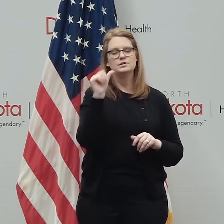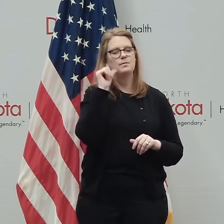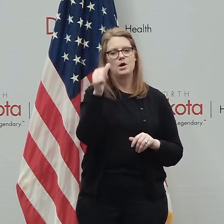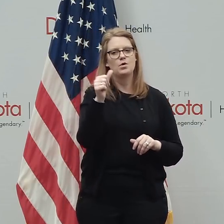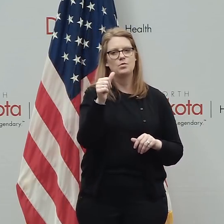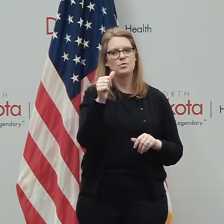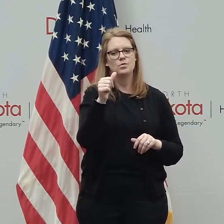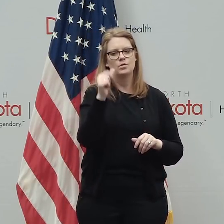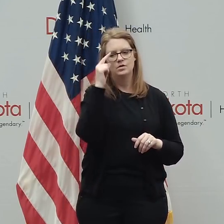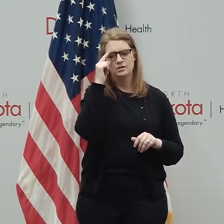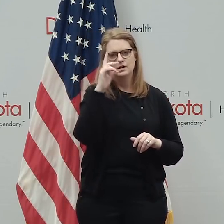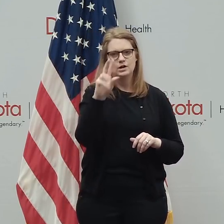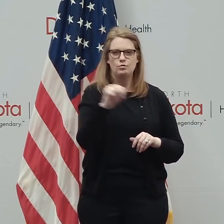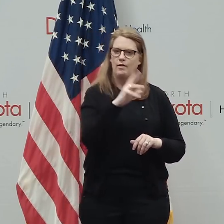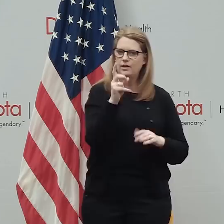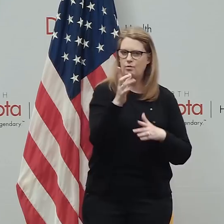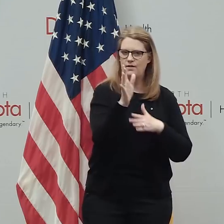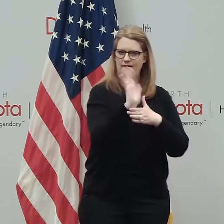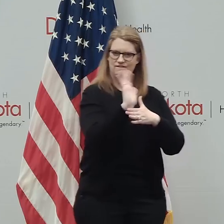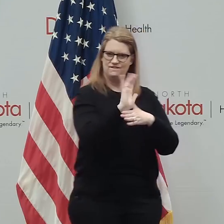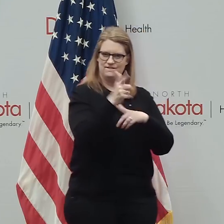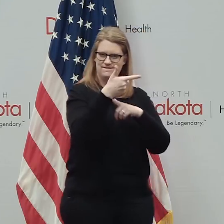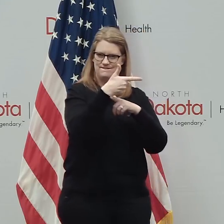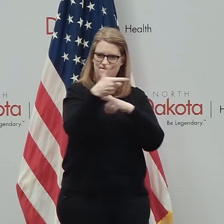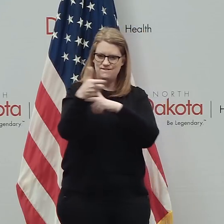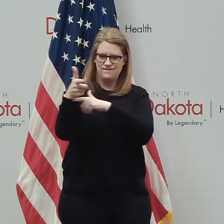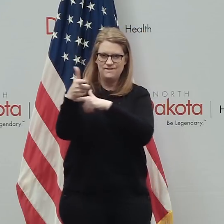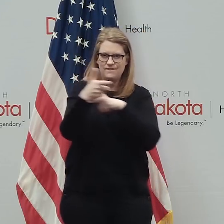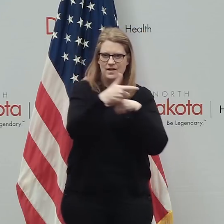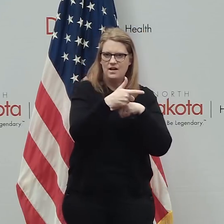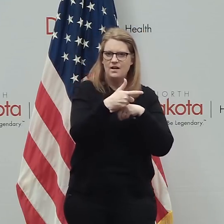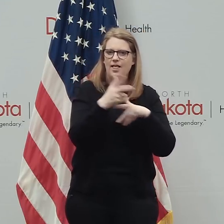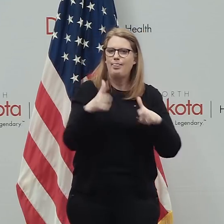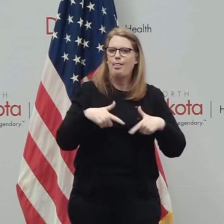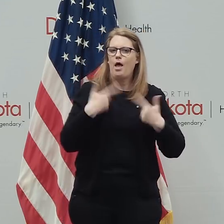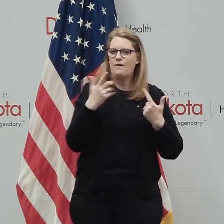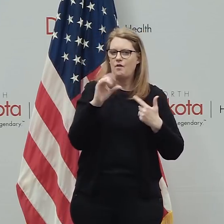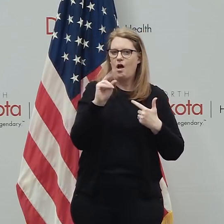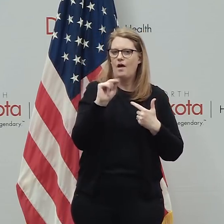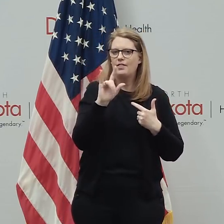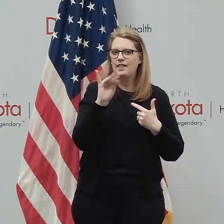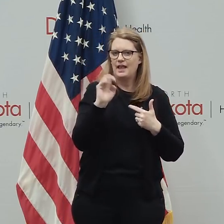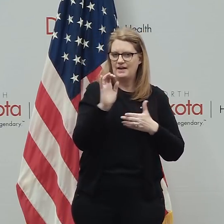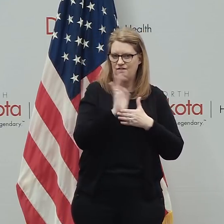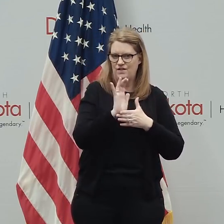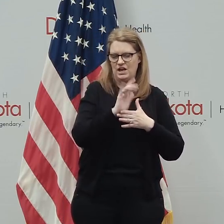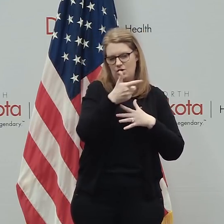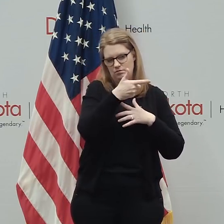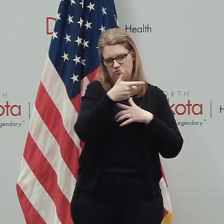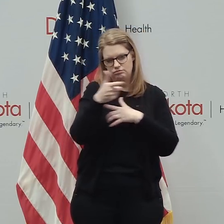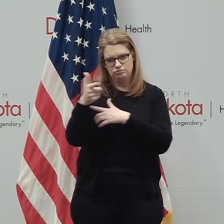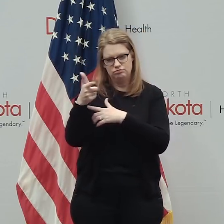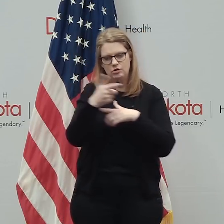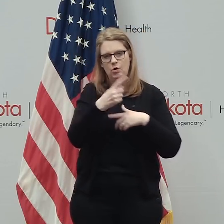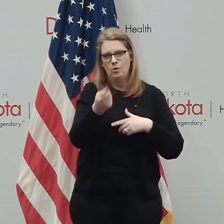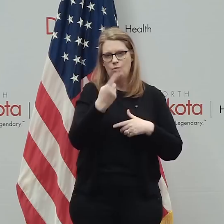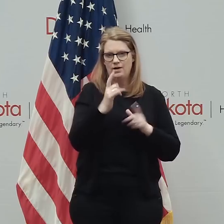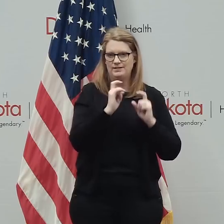Dakota filmmakers will present a live online video pitches where one North Dakota filmmaker will be